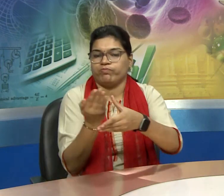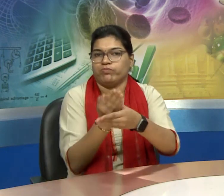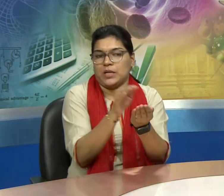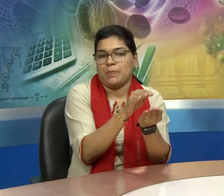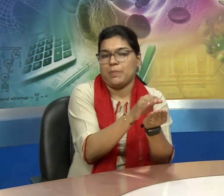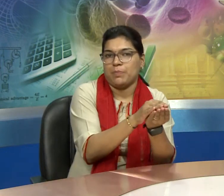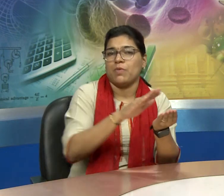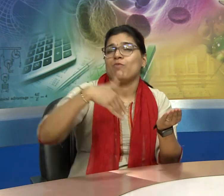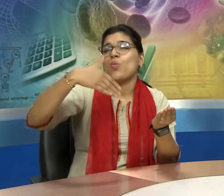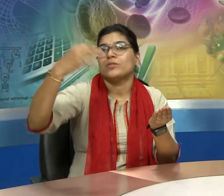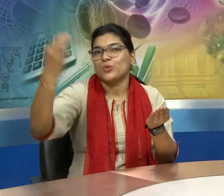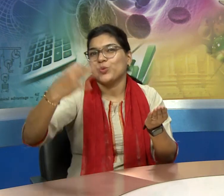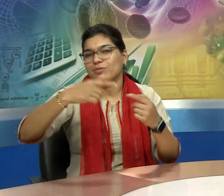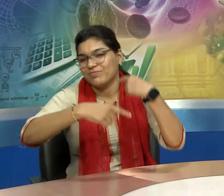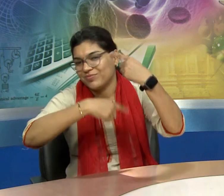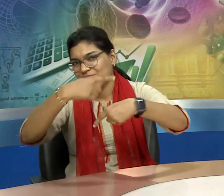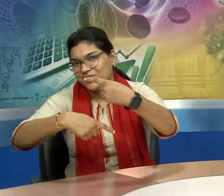any event or any